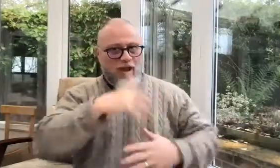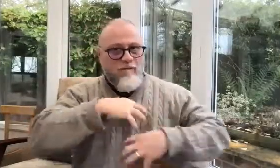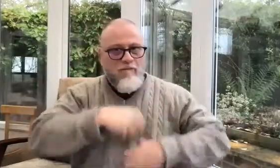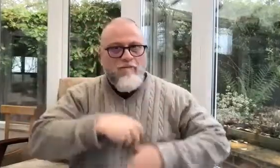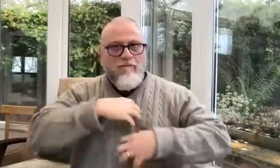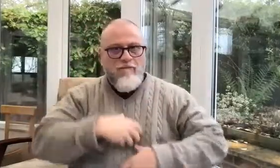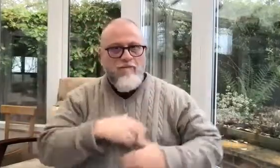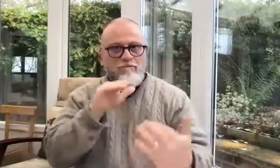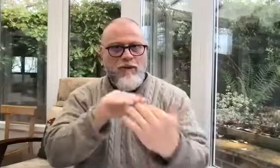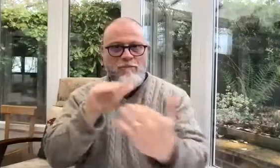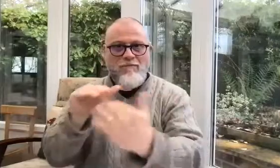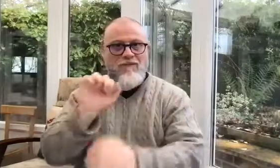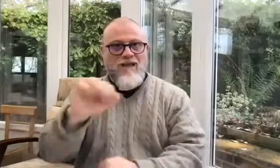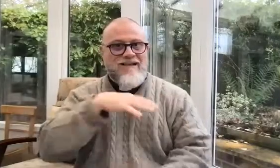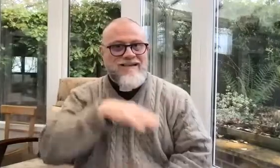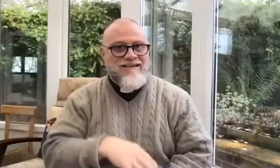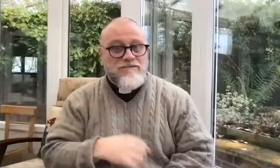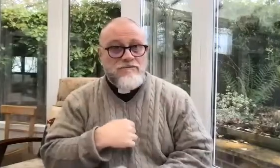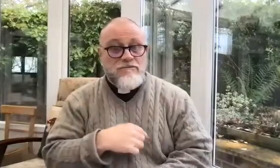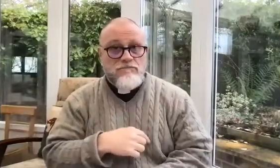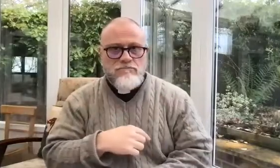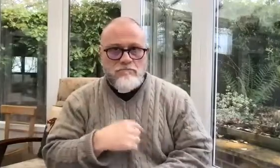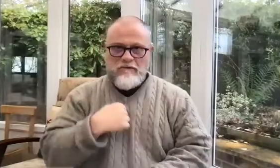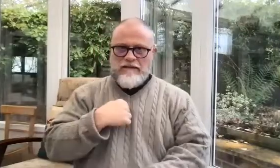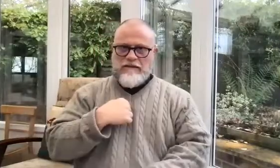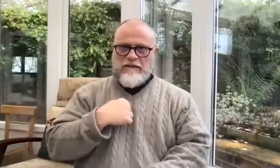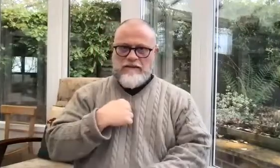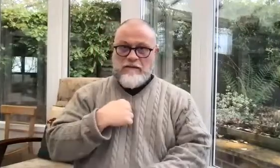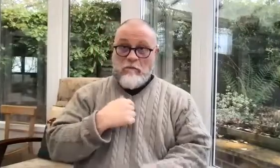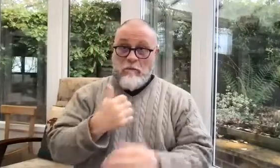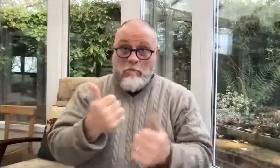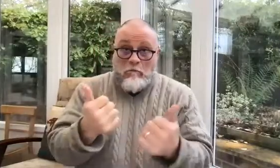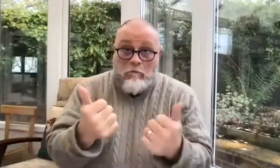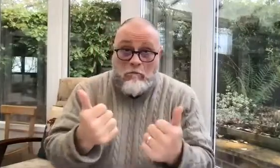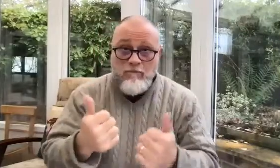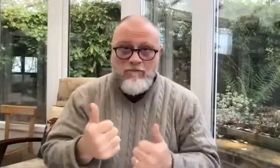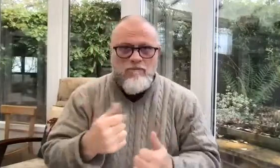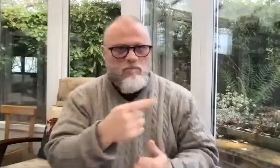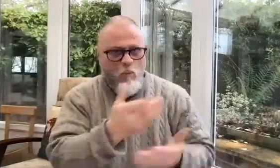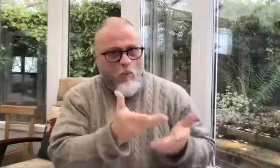deaf priest and you can actually match our needs. And I thought, me? Okay.